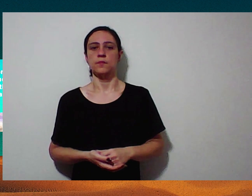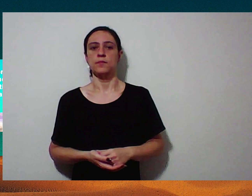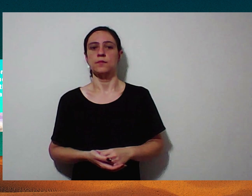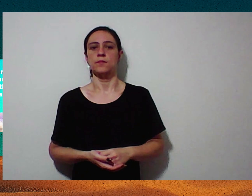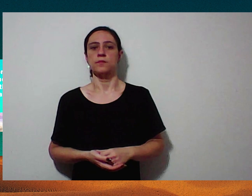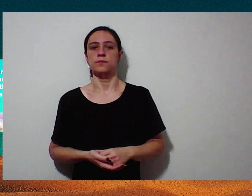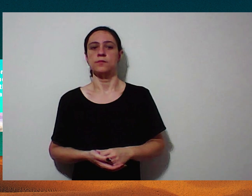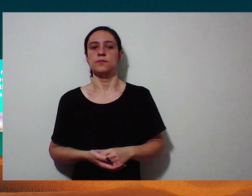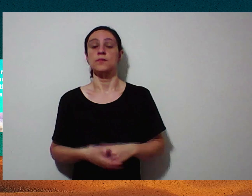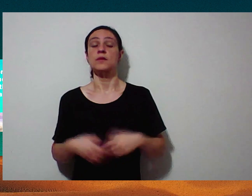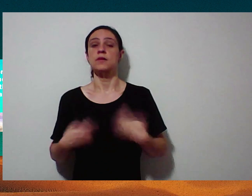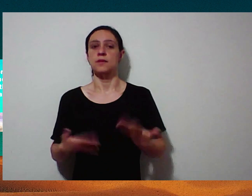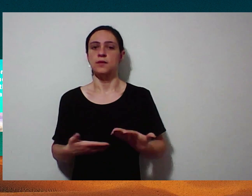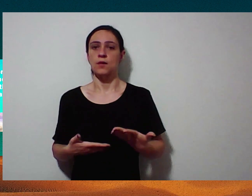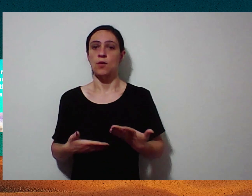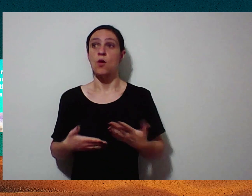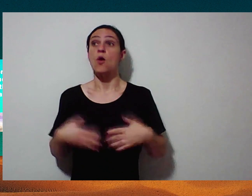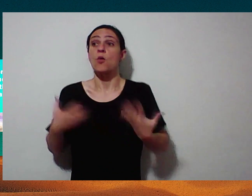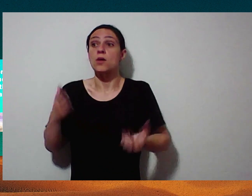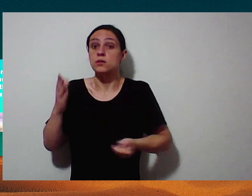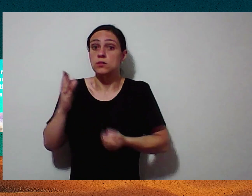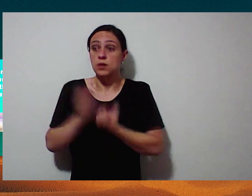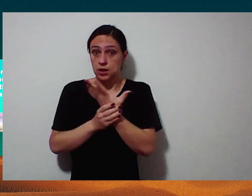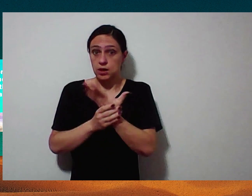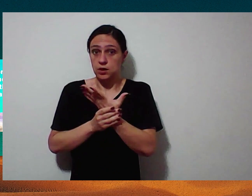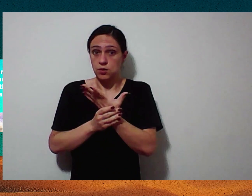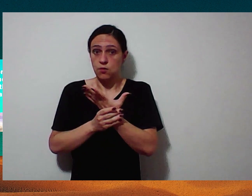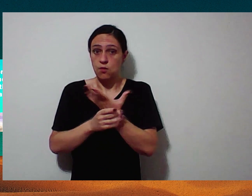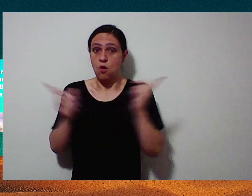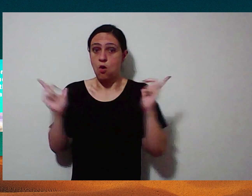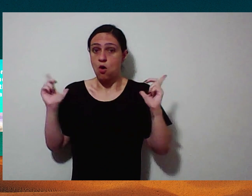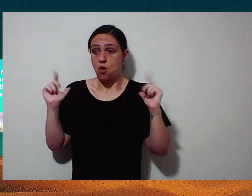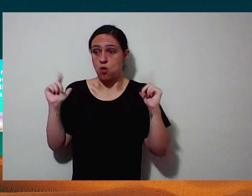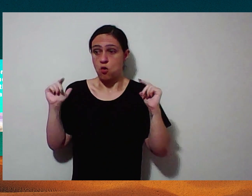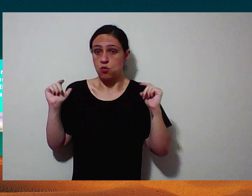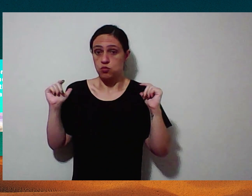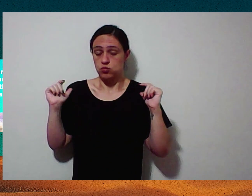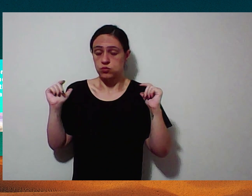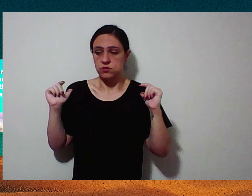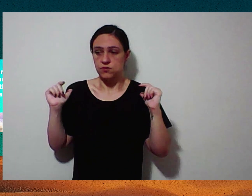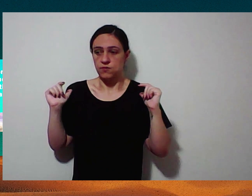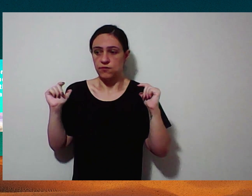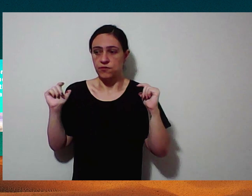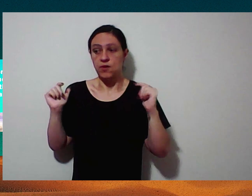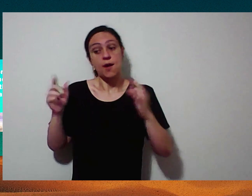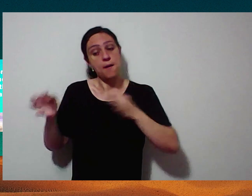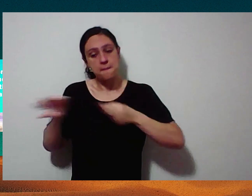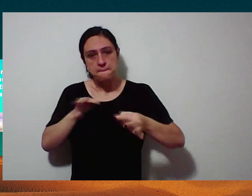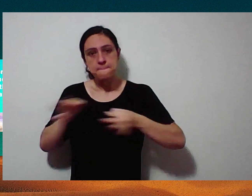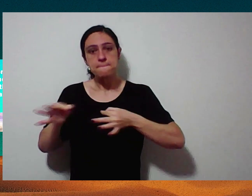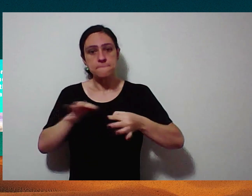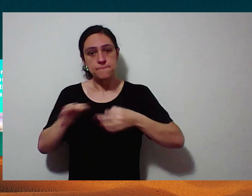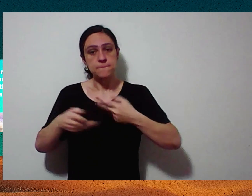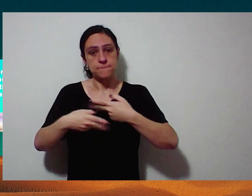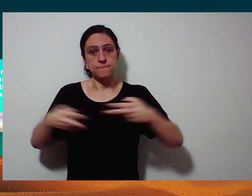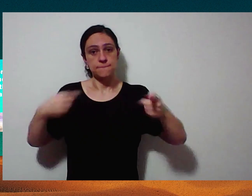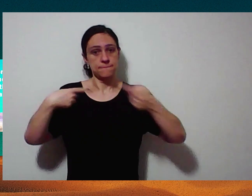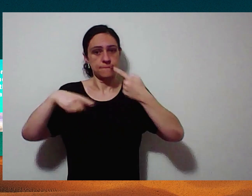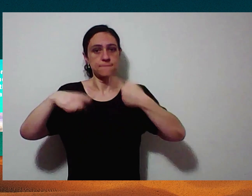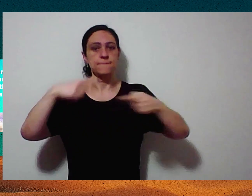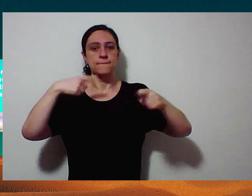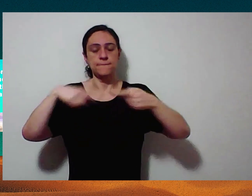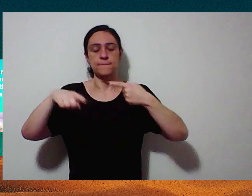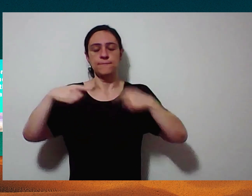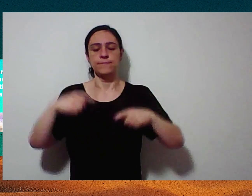fosse criado, foram eles preparados. And was prepared for you on the day you were created. Tu eras querubim